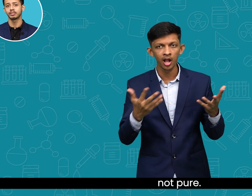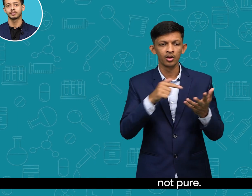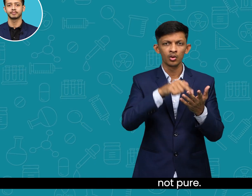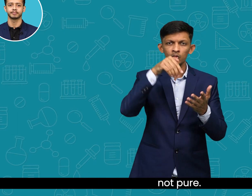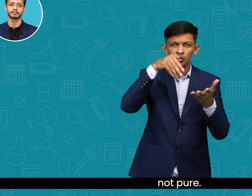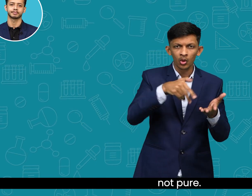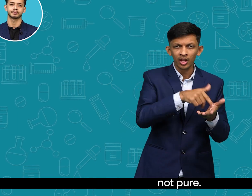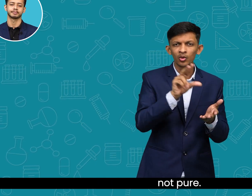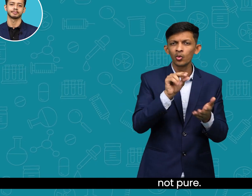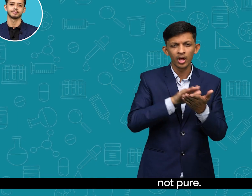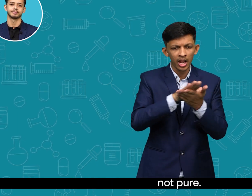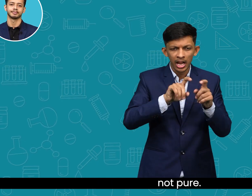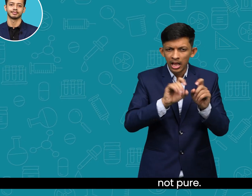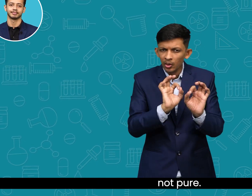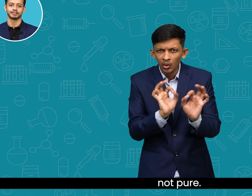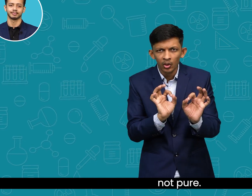pure.